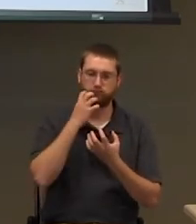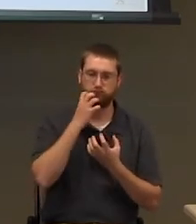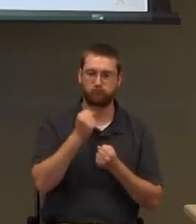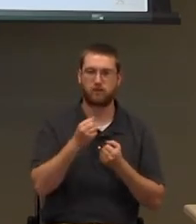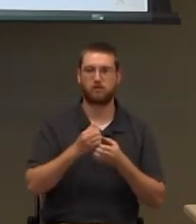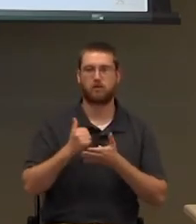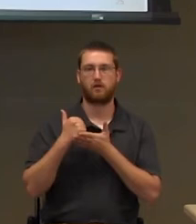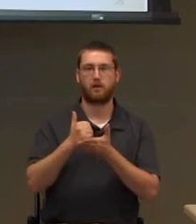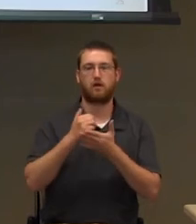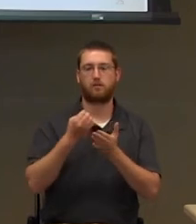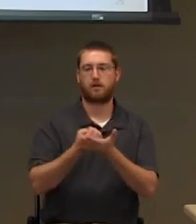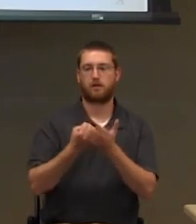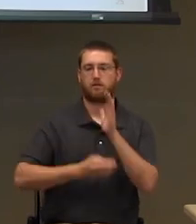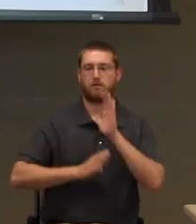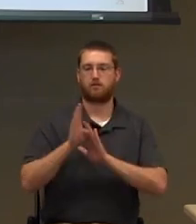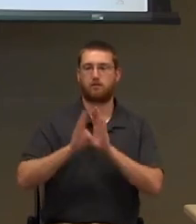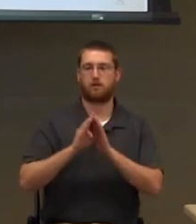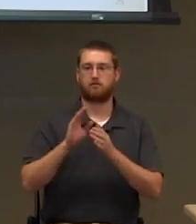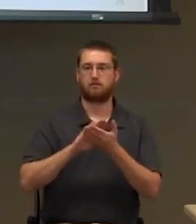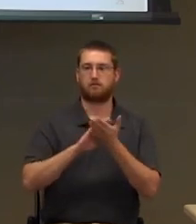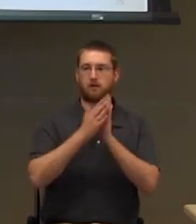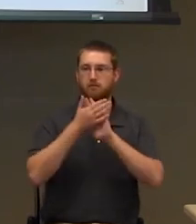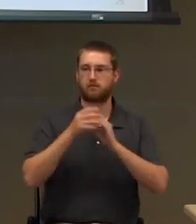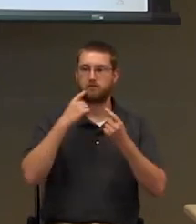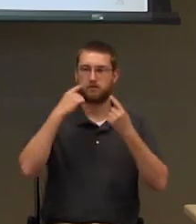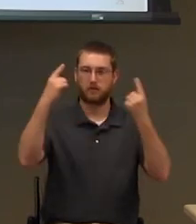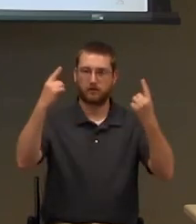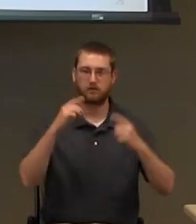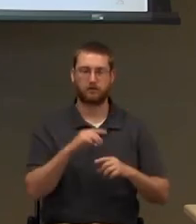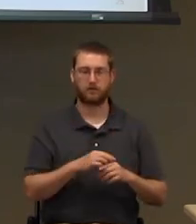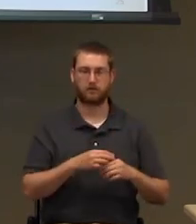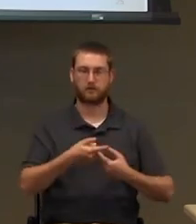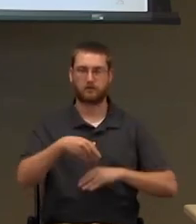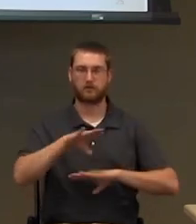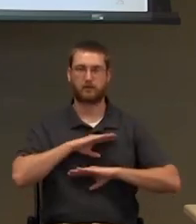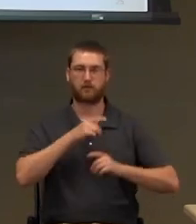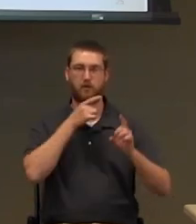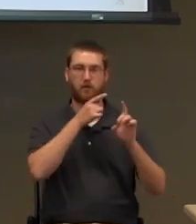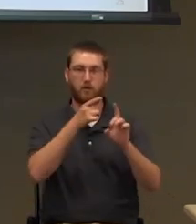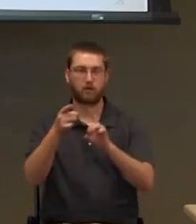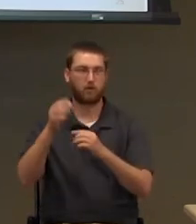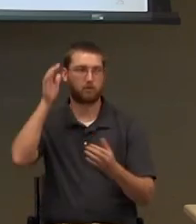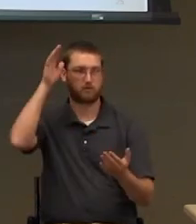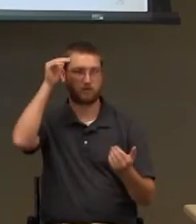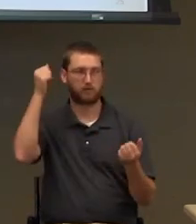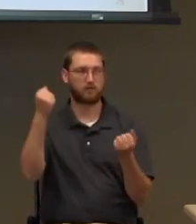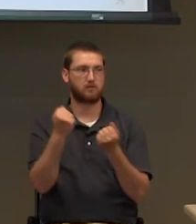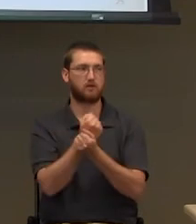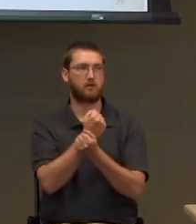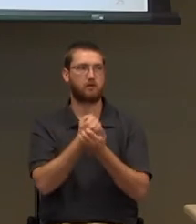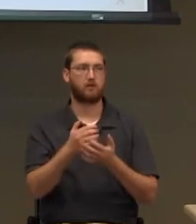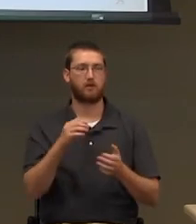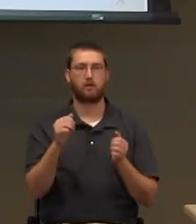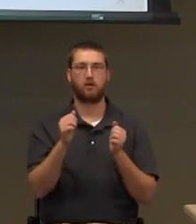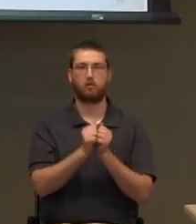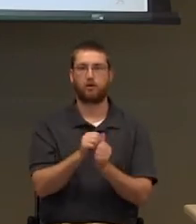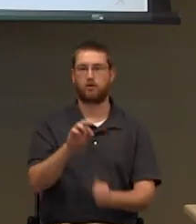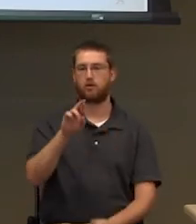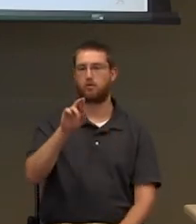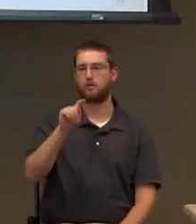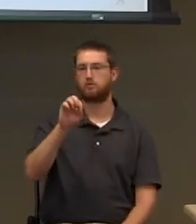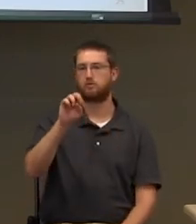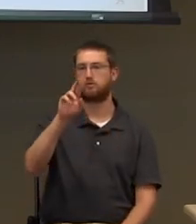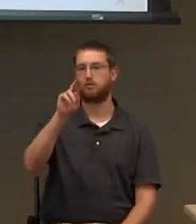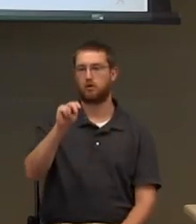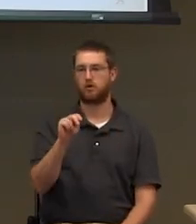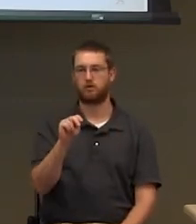to helping economic development with success. But it's not meeting the goals and expectations of what the return is, which was defined